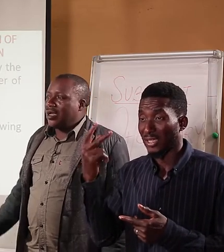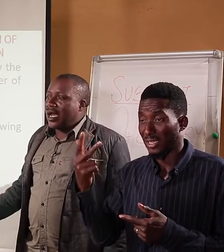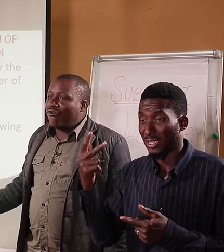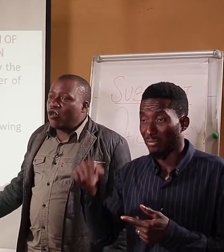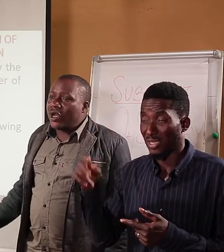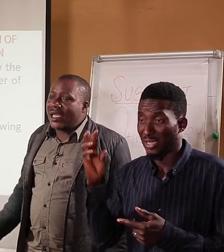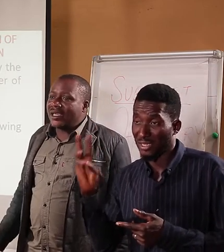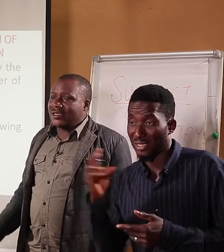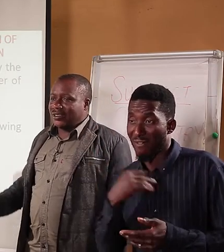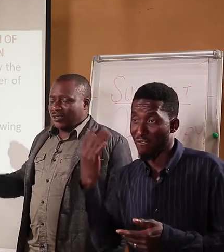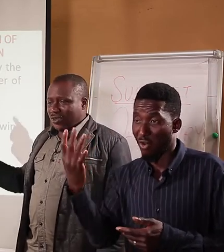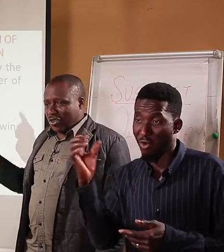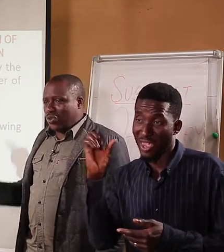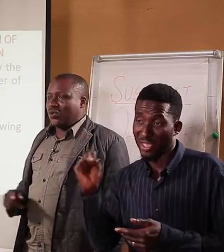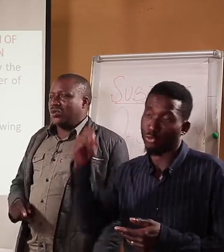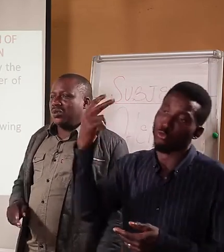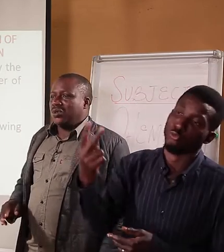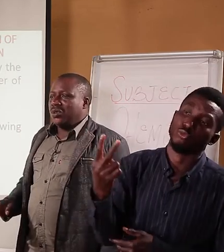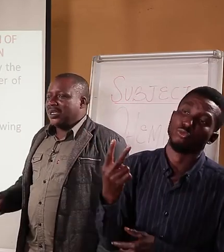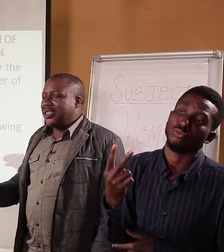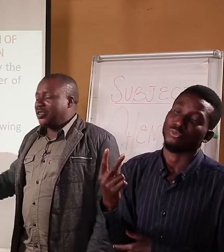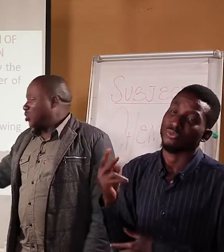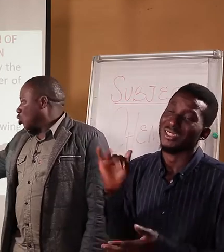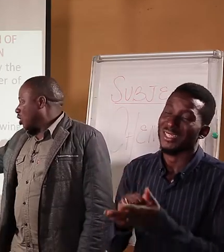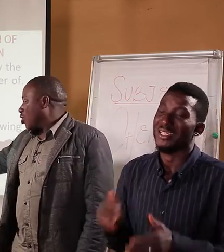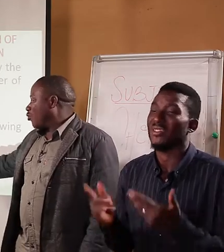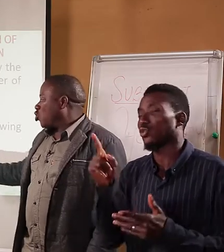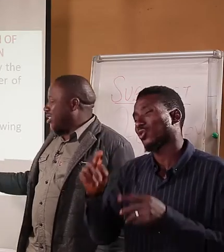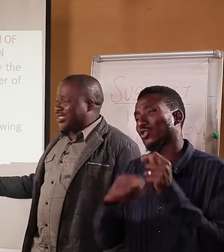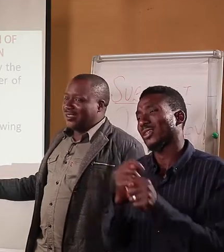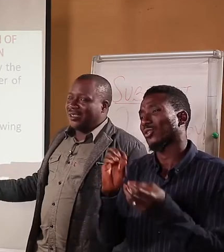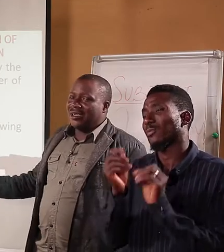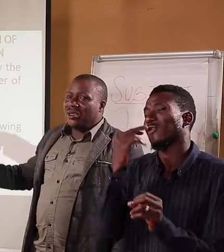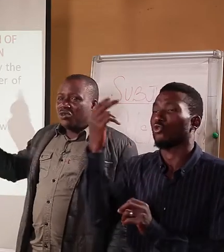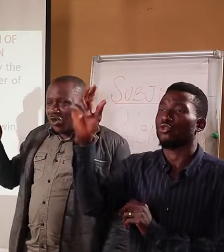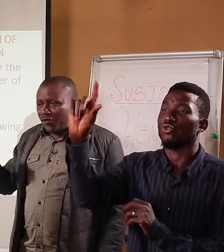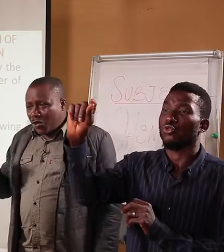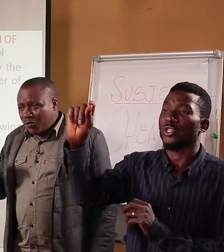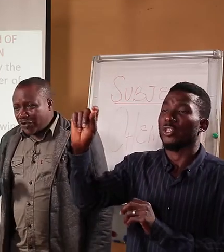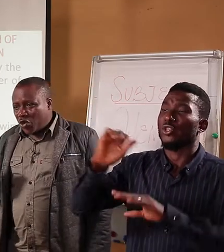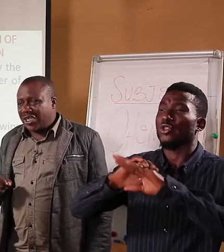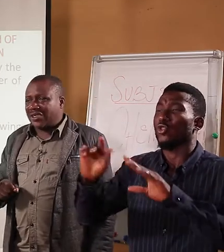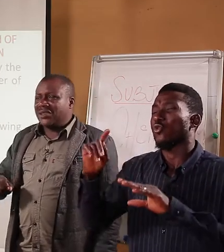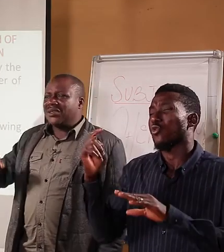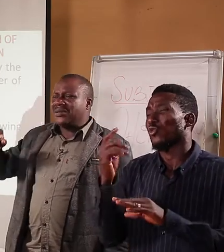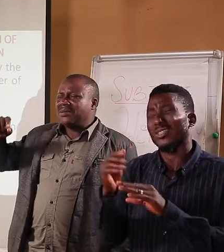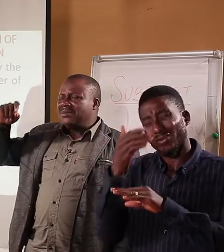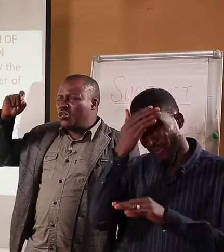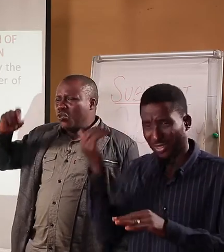3p6, and 4s2. That gives you a total of 20. Don't always